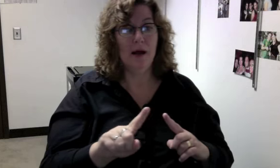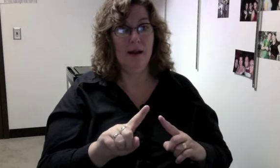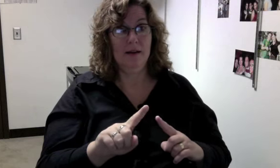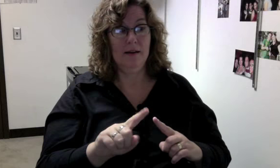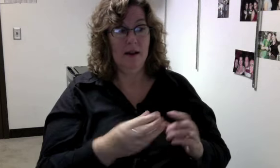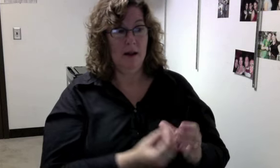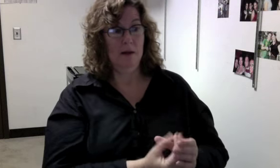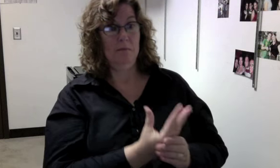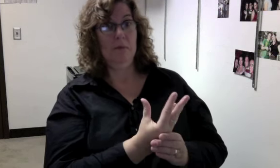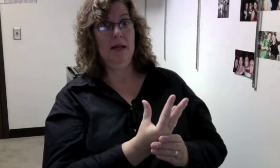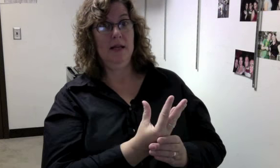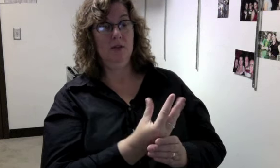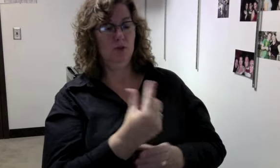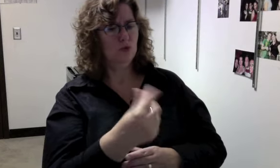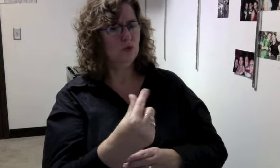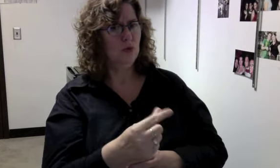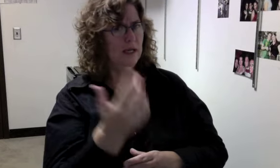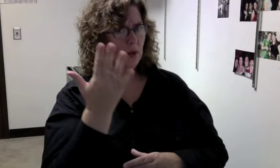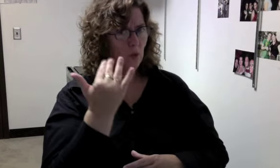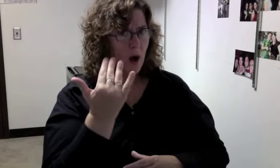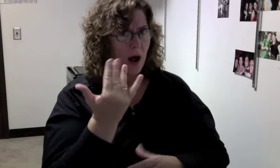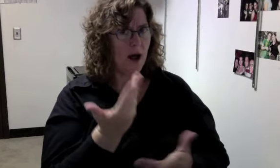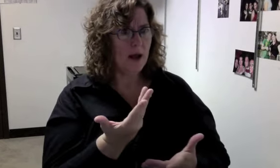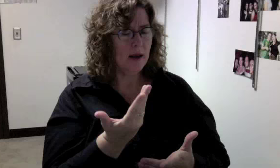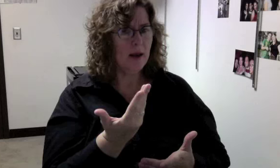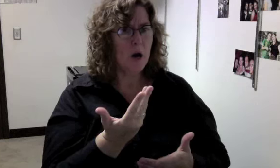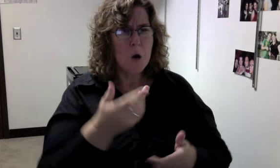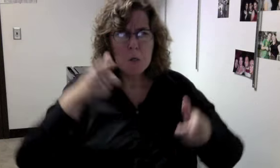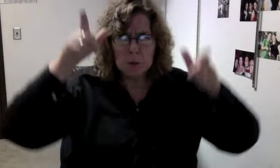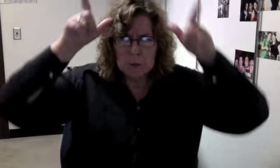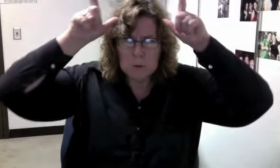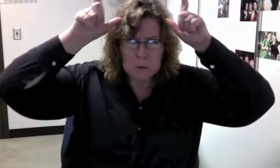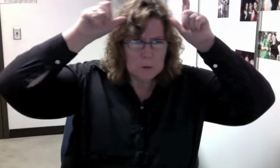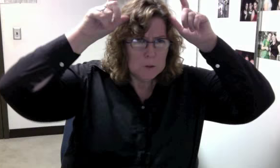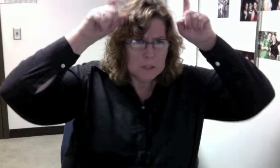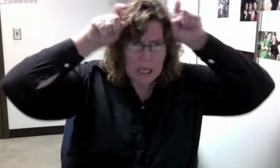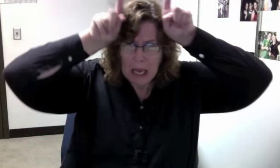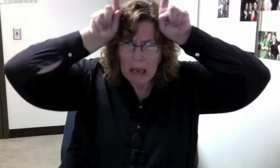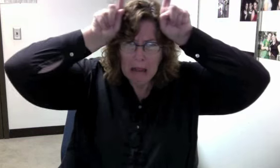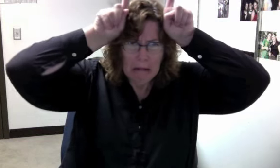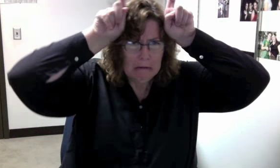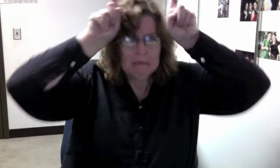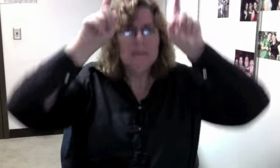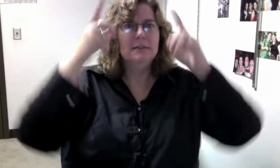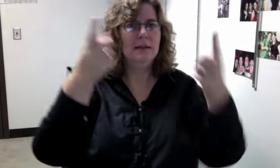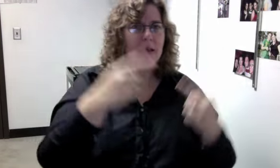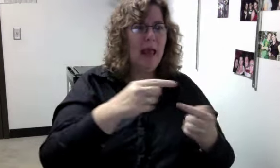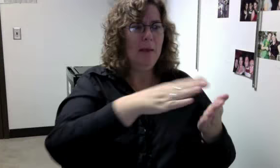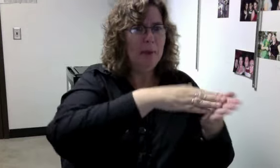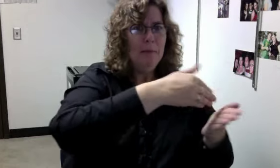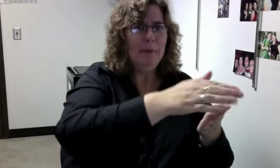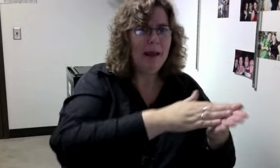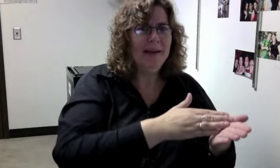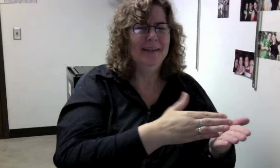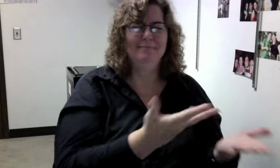aliens came down and painted them, that kind of thing. Next is to perform an experiment to test